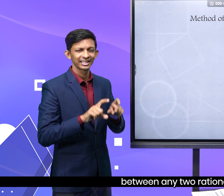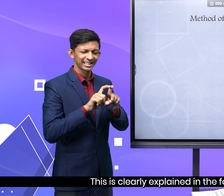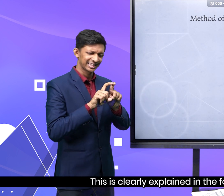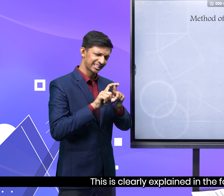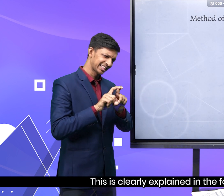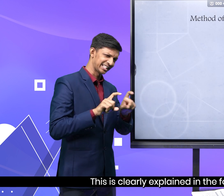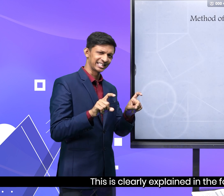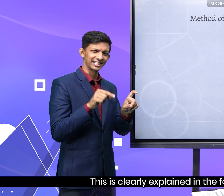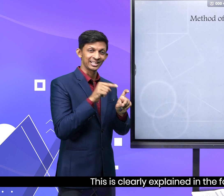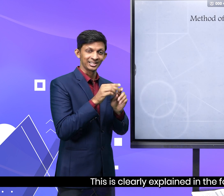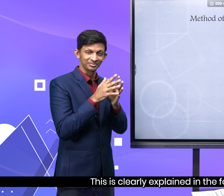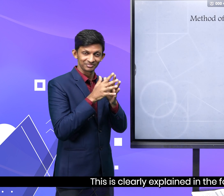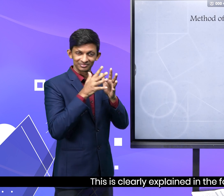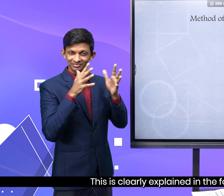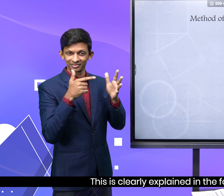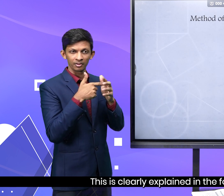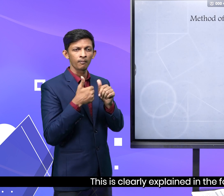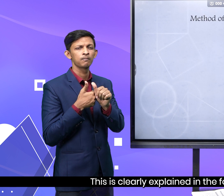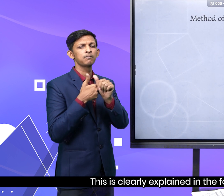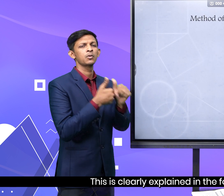This is clearly explained in the following illustration.